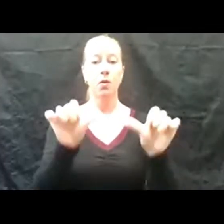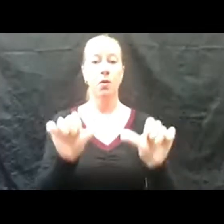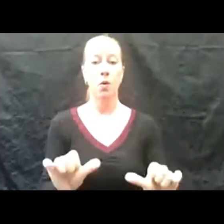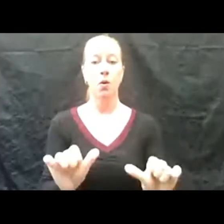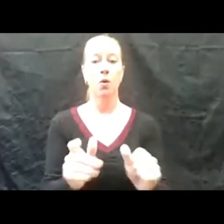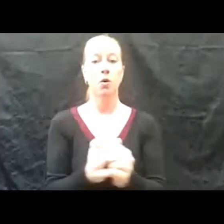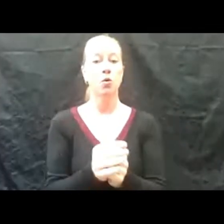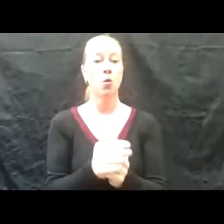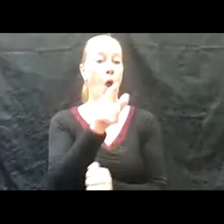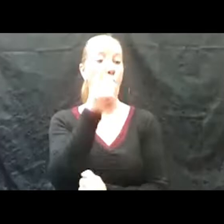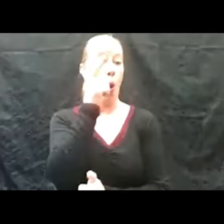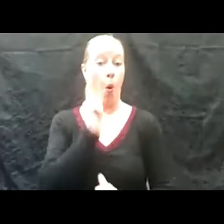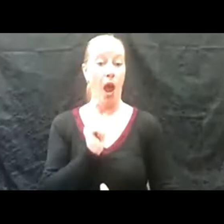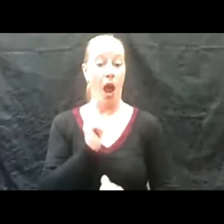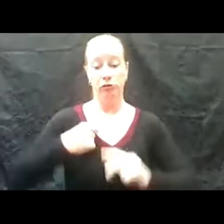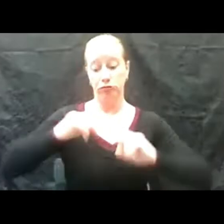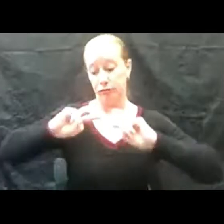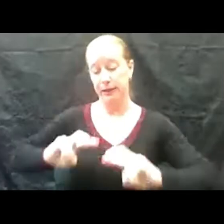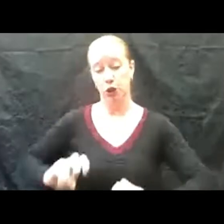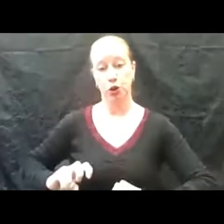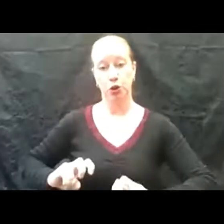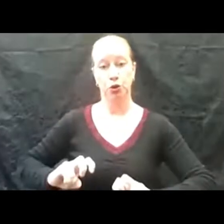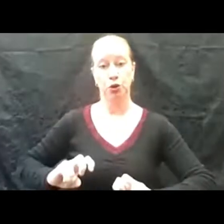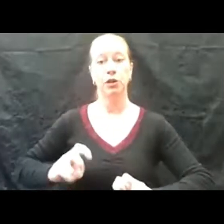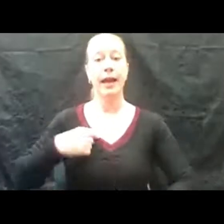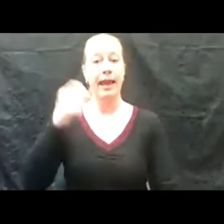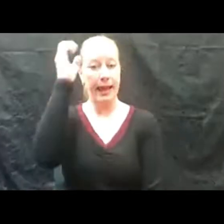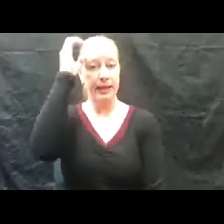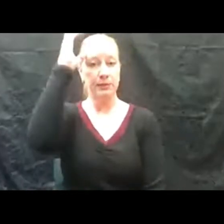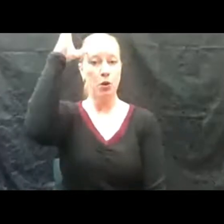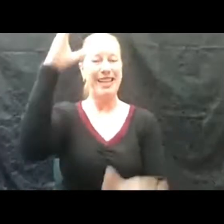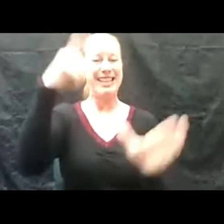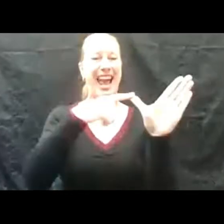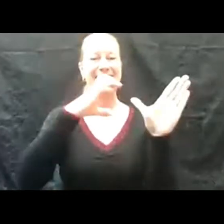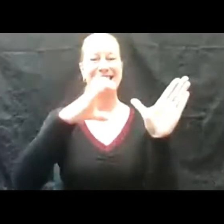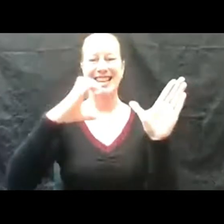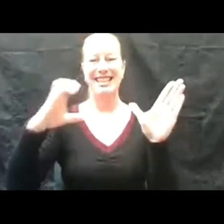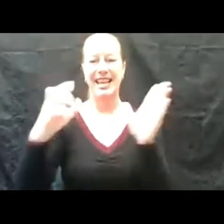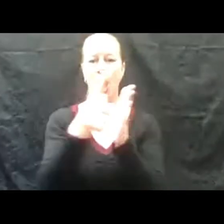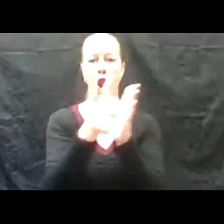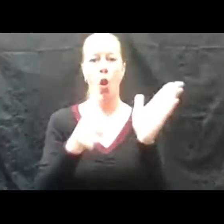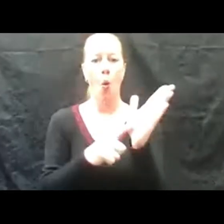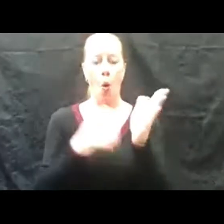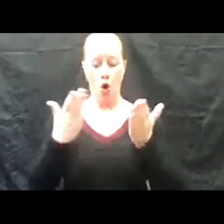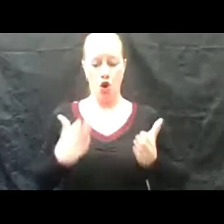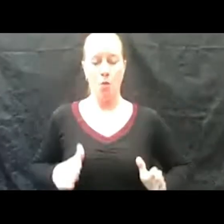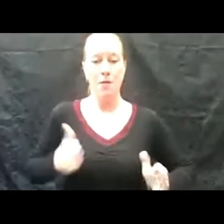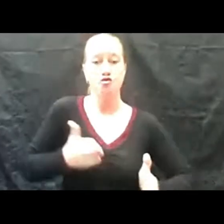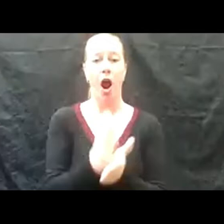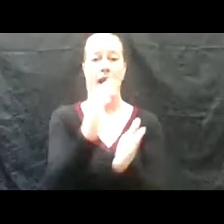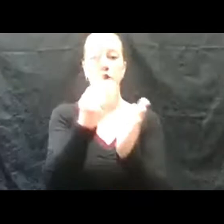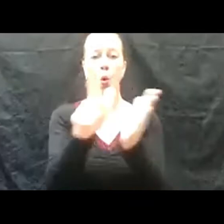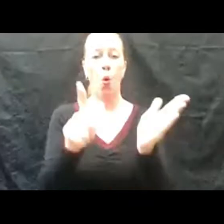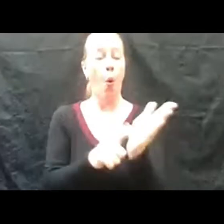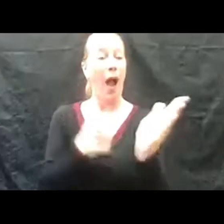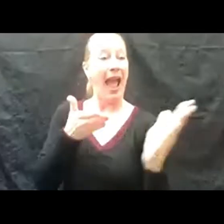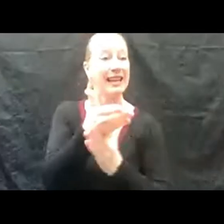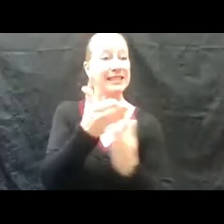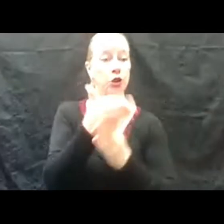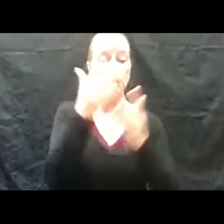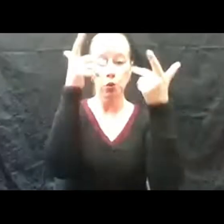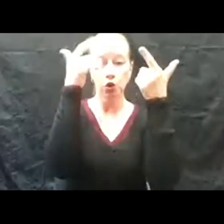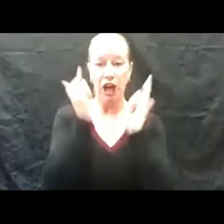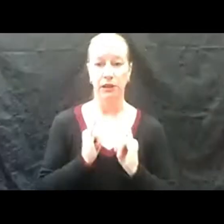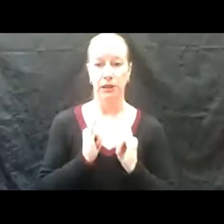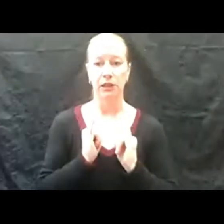and researcher with expertise in ACC law, human rights law, access to justice. Warren is